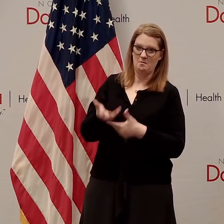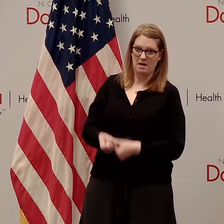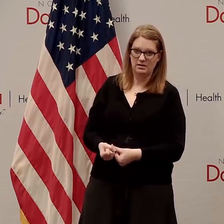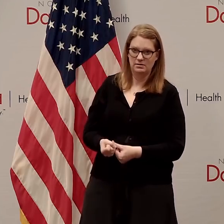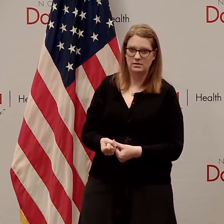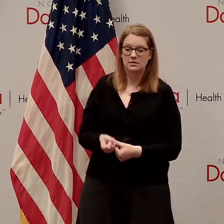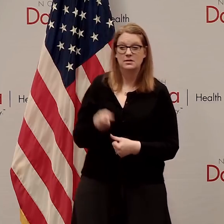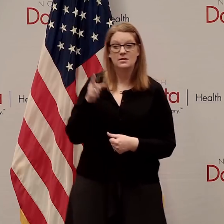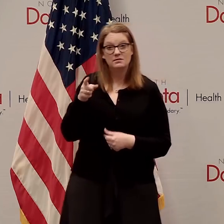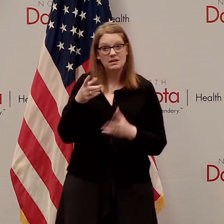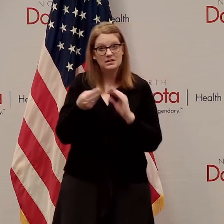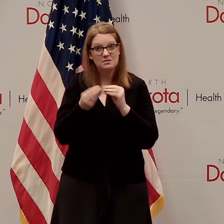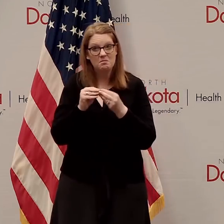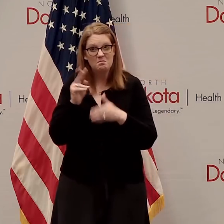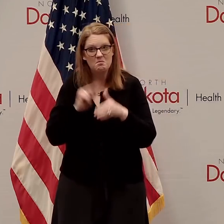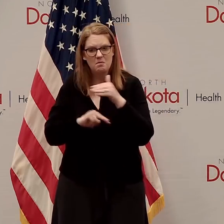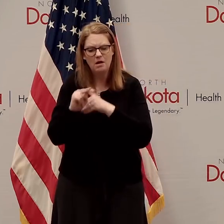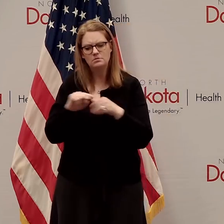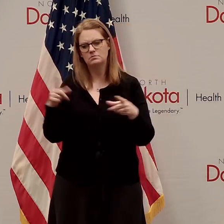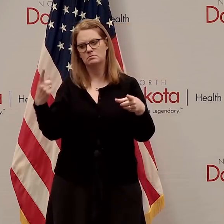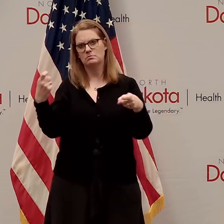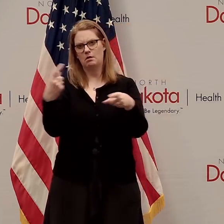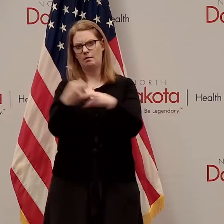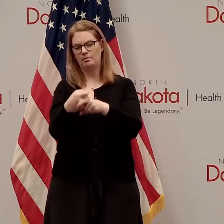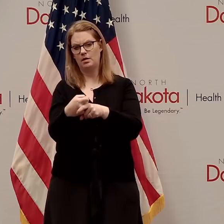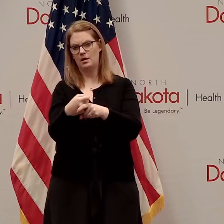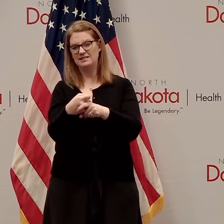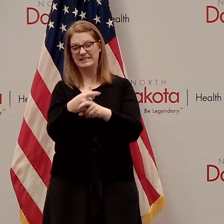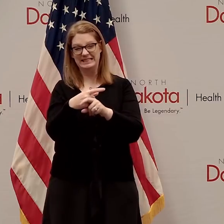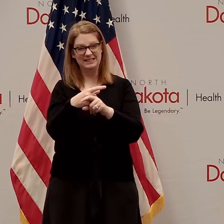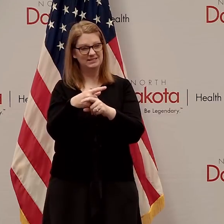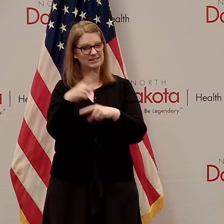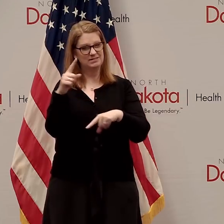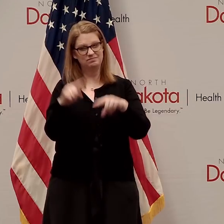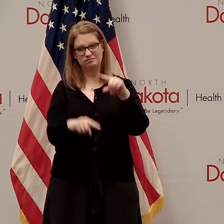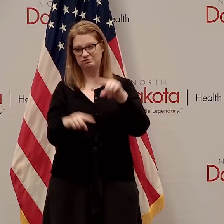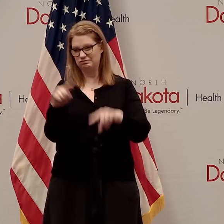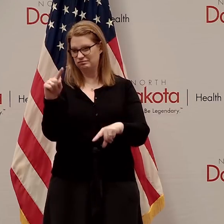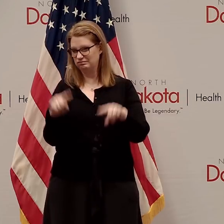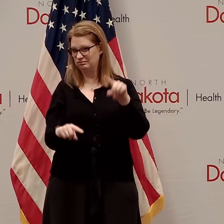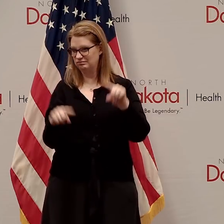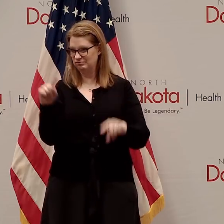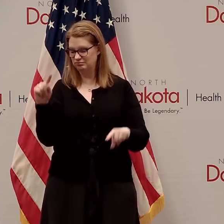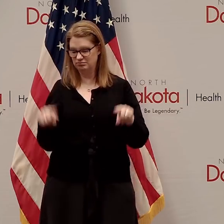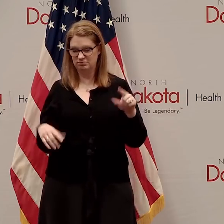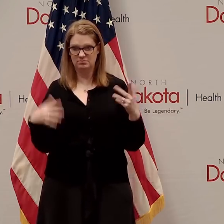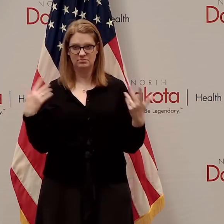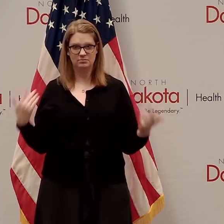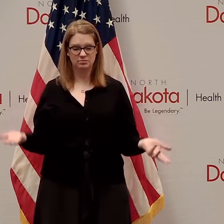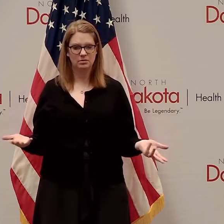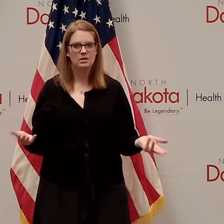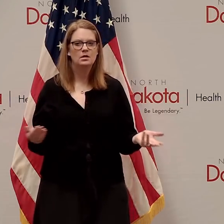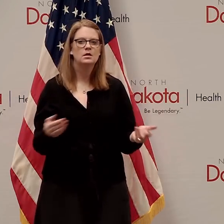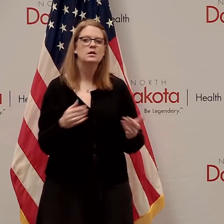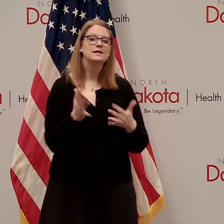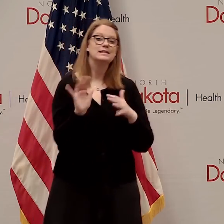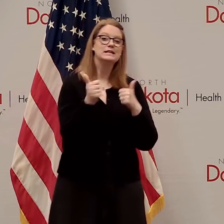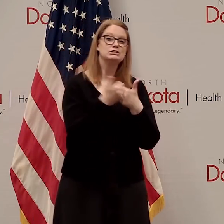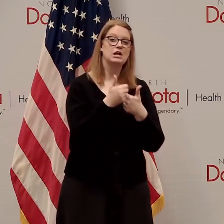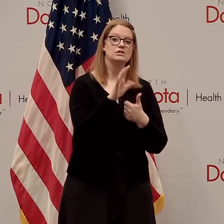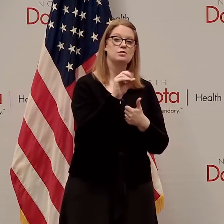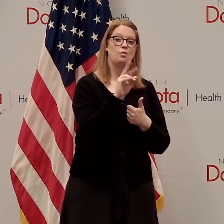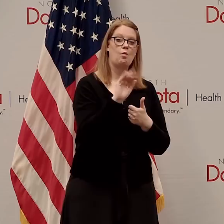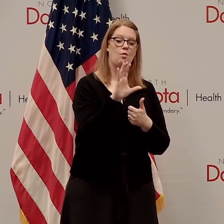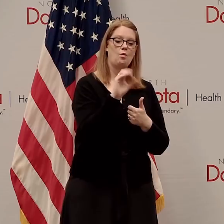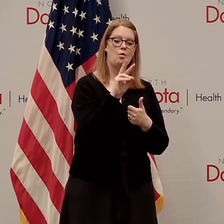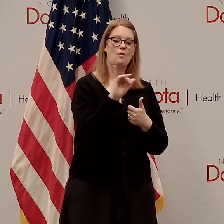complexity and the variables. But we do know that the challenges of COVID-19 go way